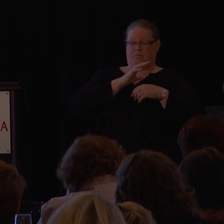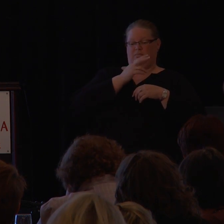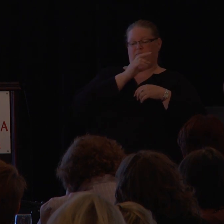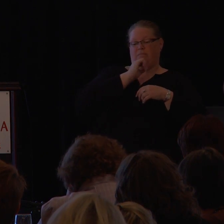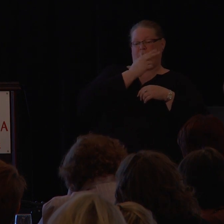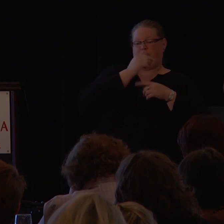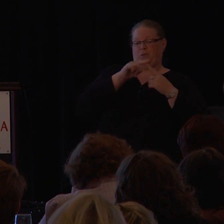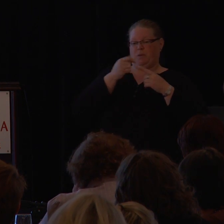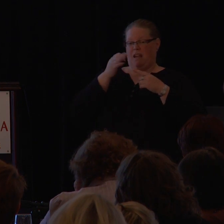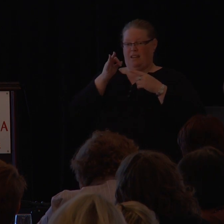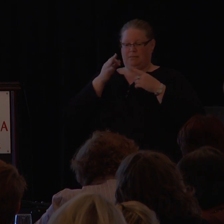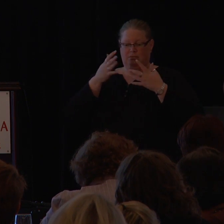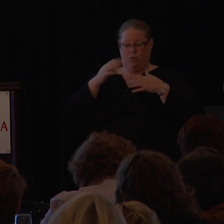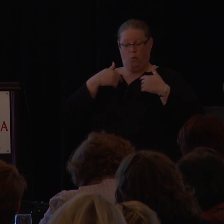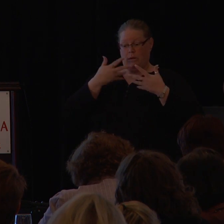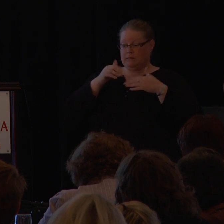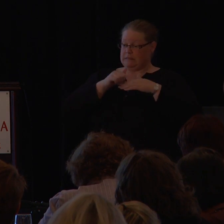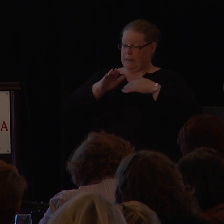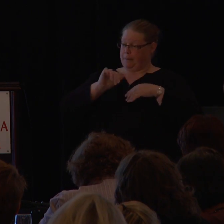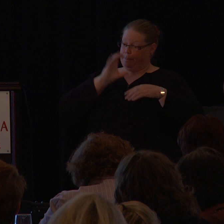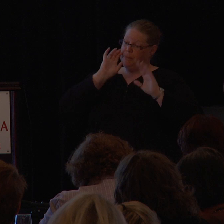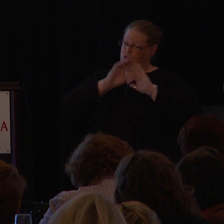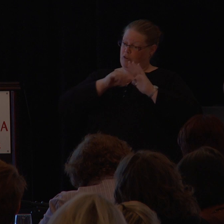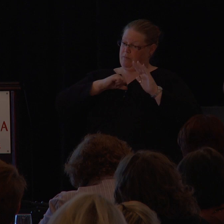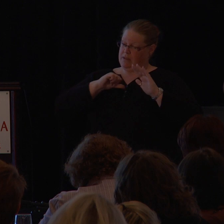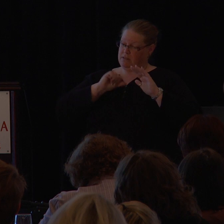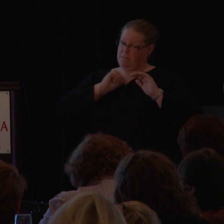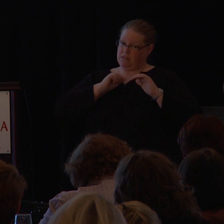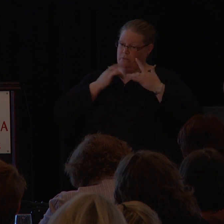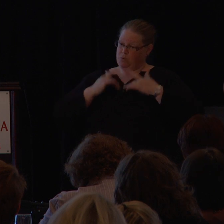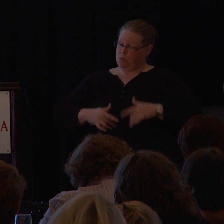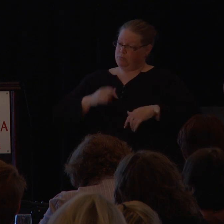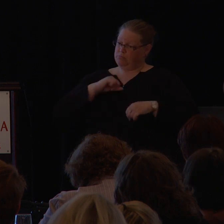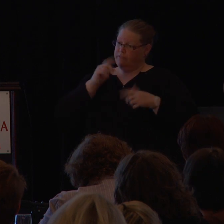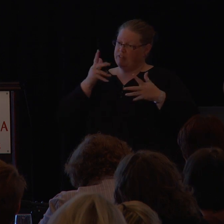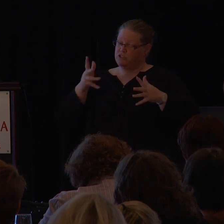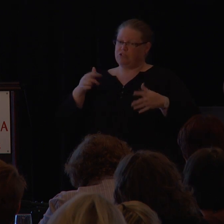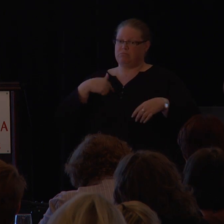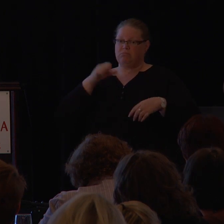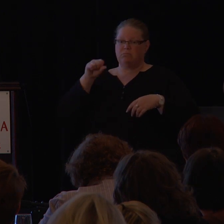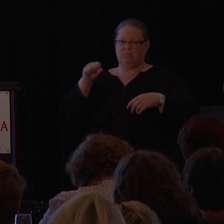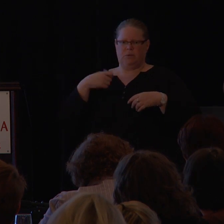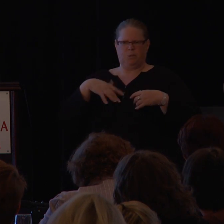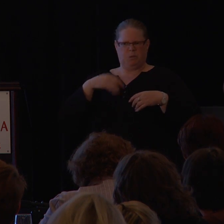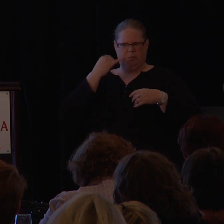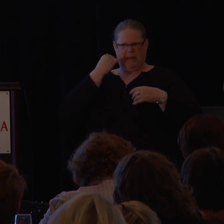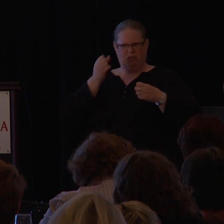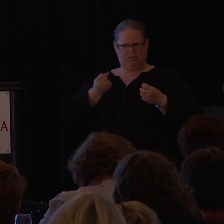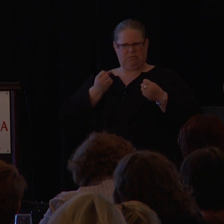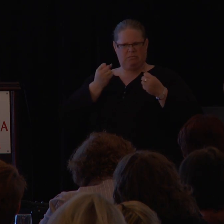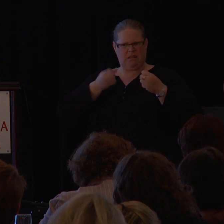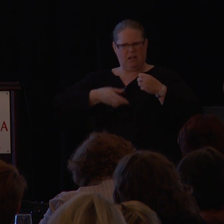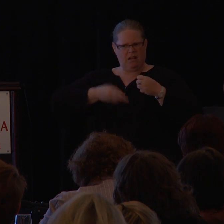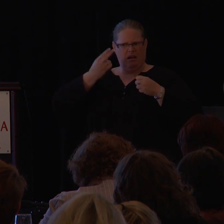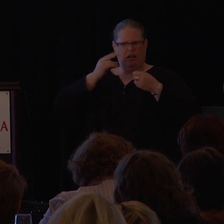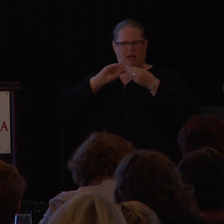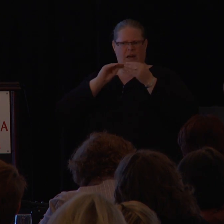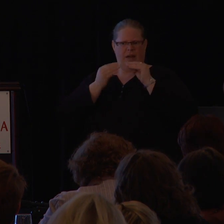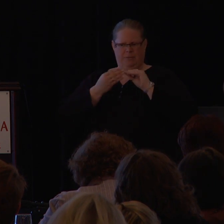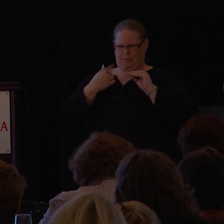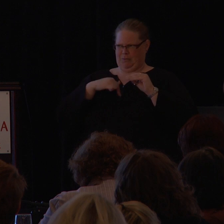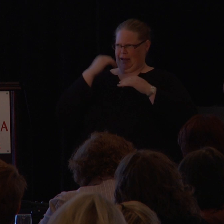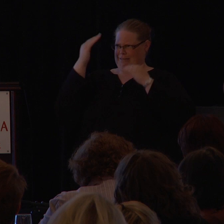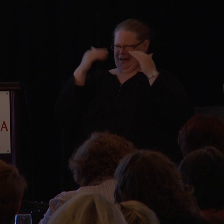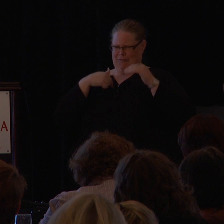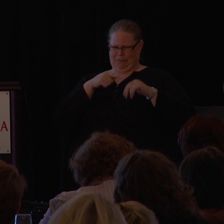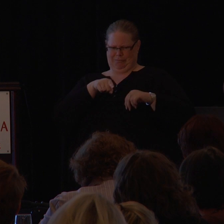semi-nude picture, which is a pretty startling statistic from at least our more cautious adult viewpoint, I think. But anyway,